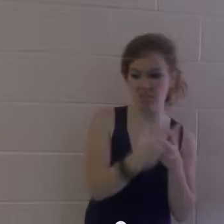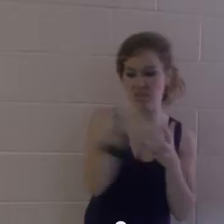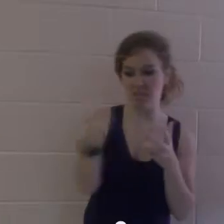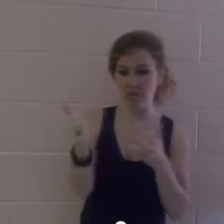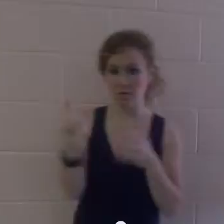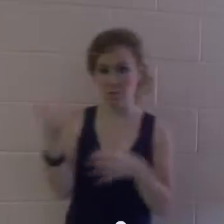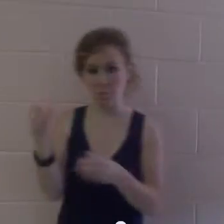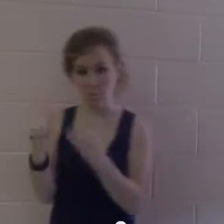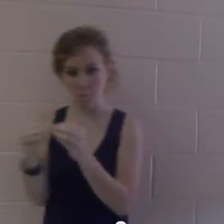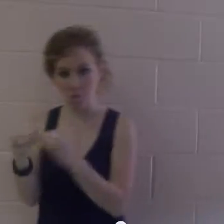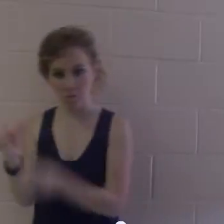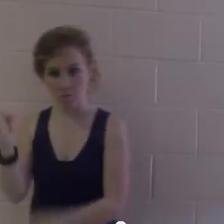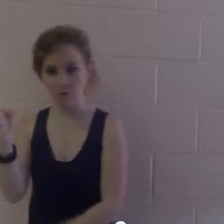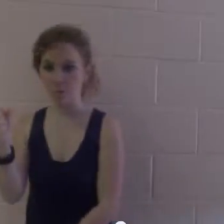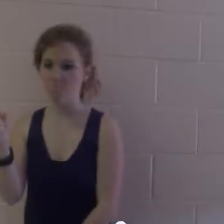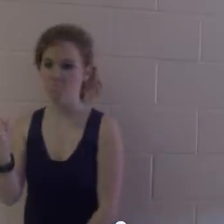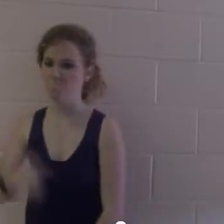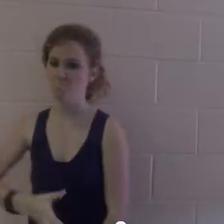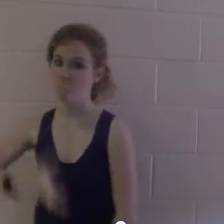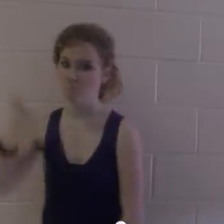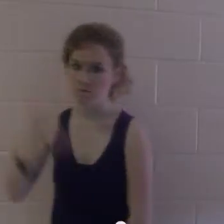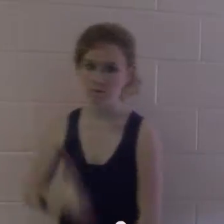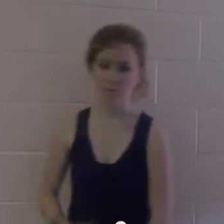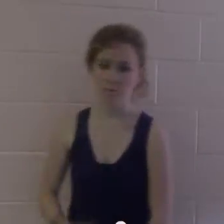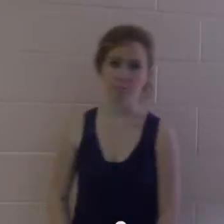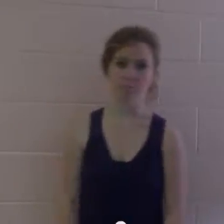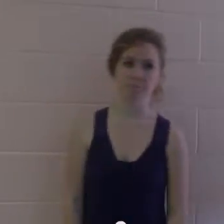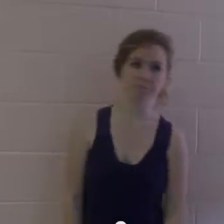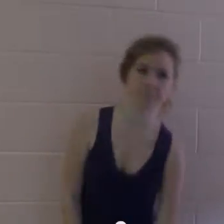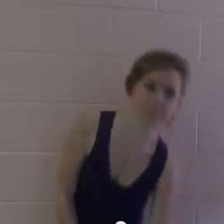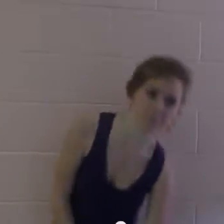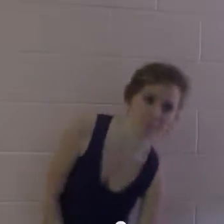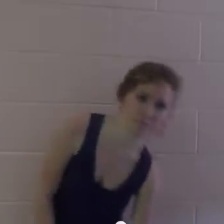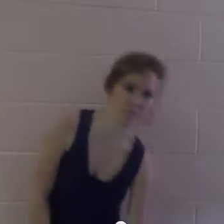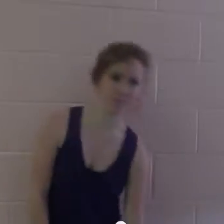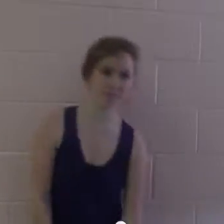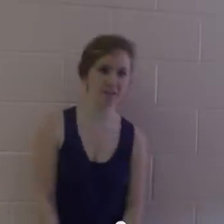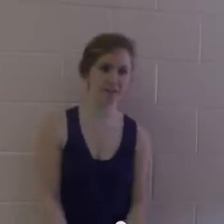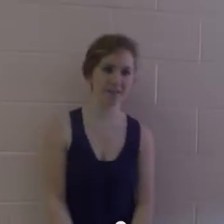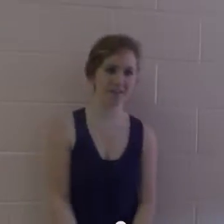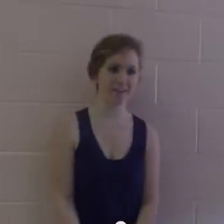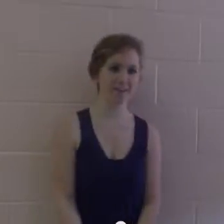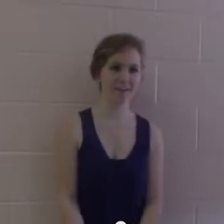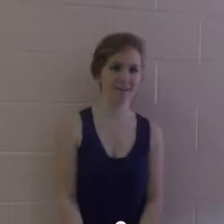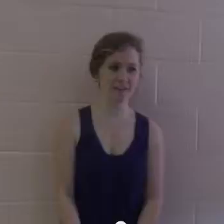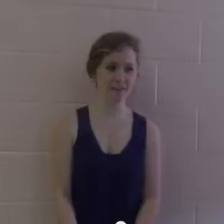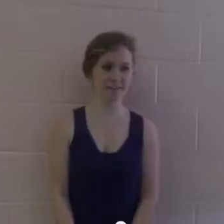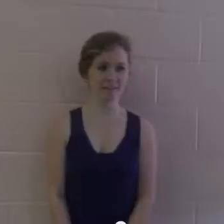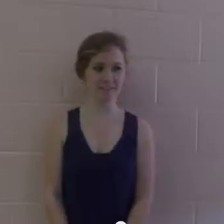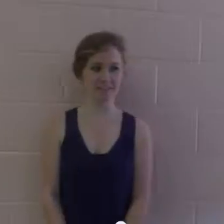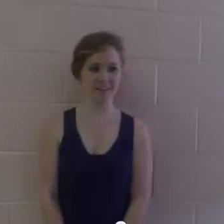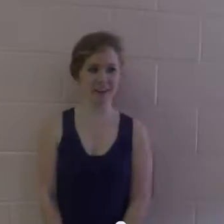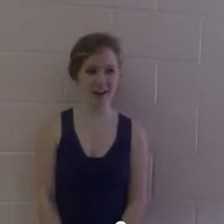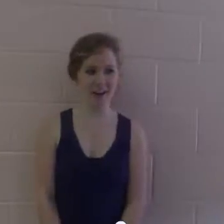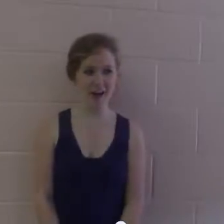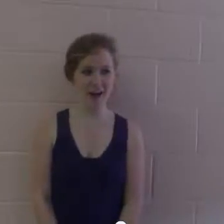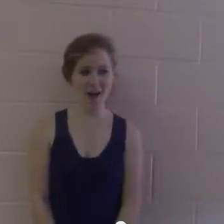If one cub thinks he has gotten, the other cub has gotten more than him or her,